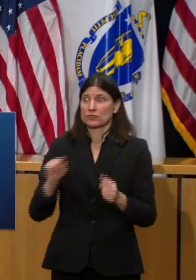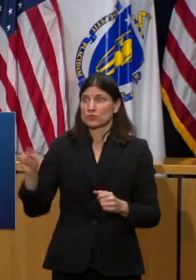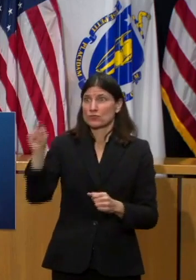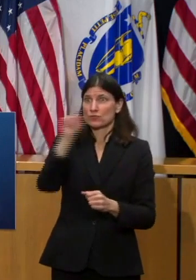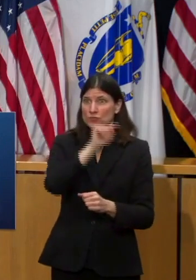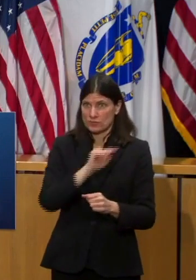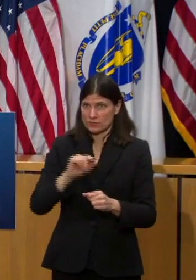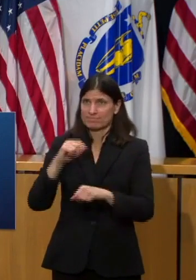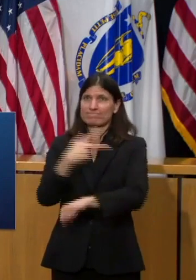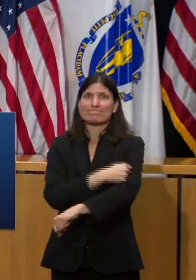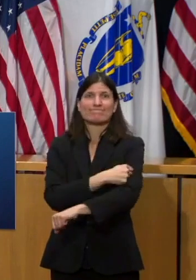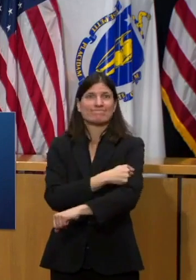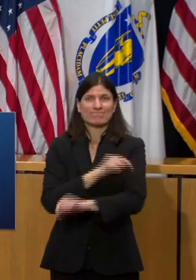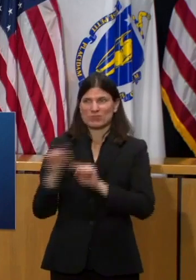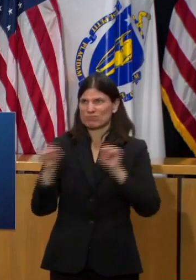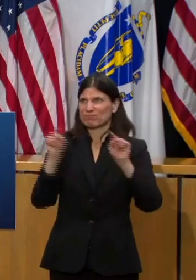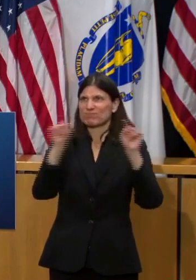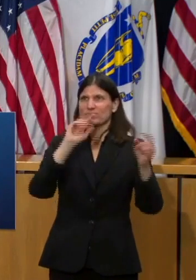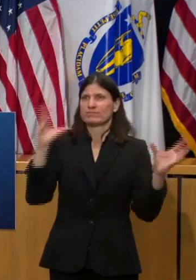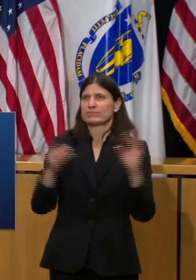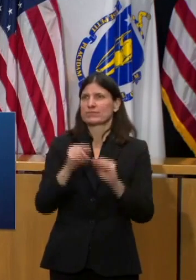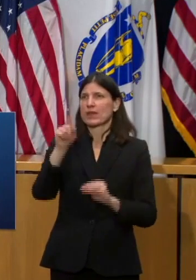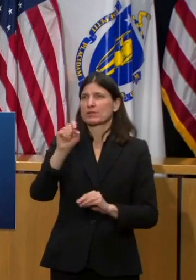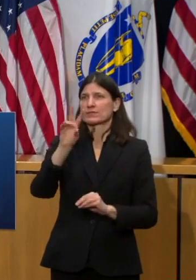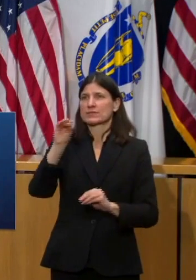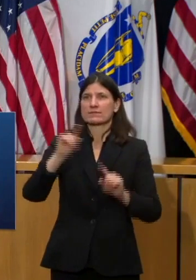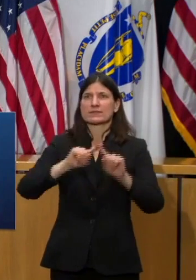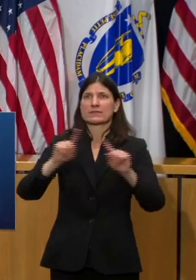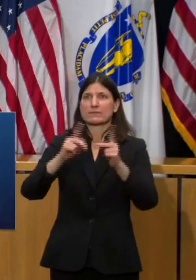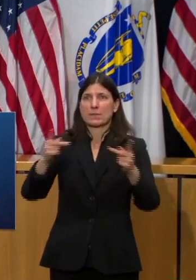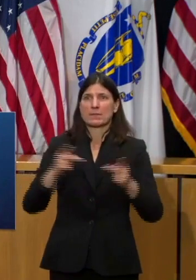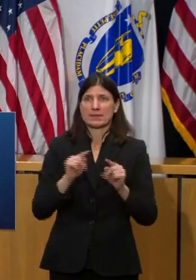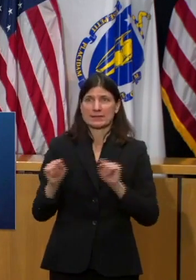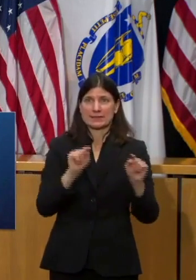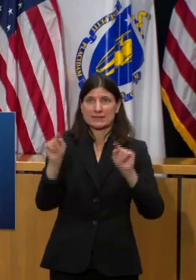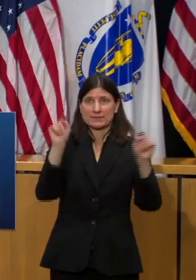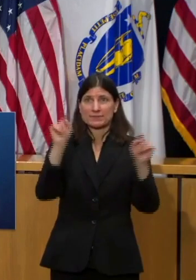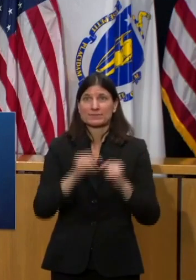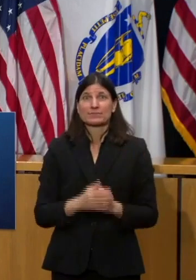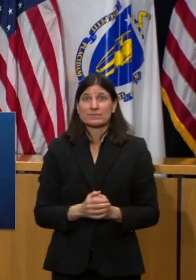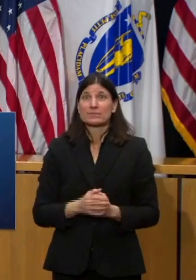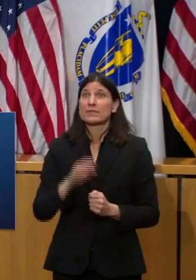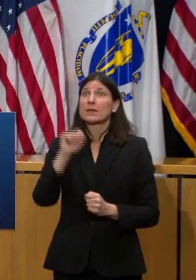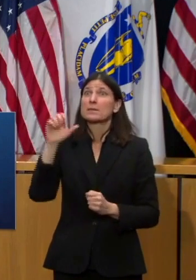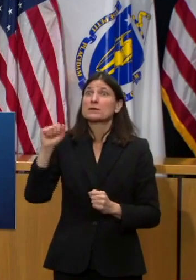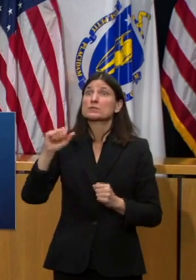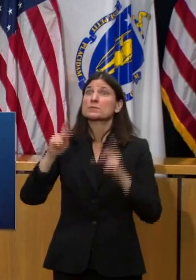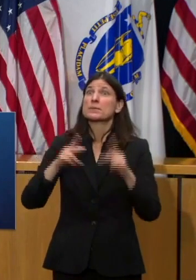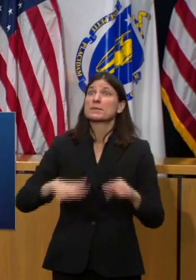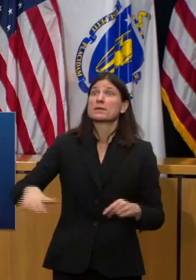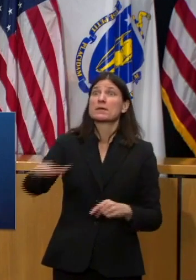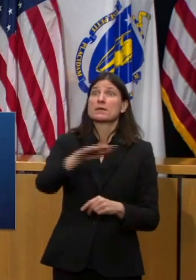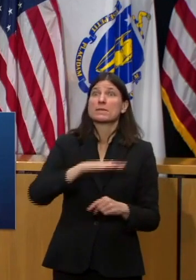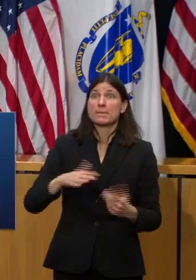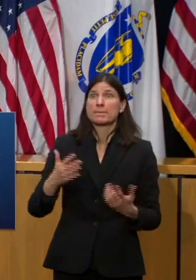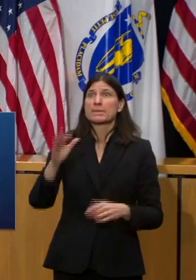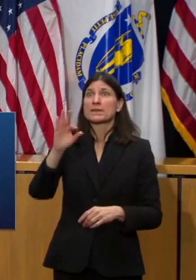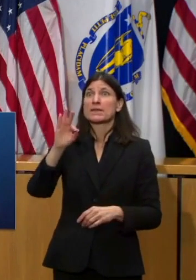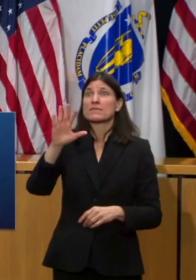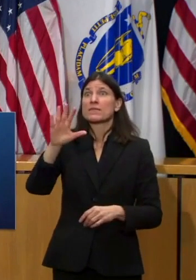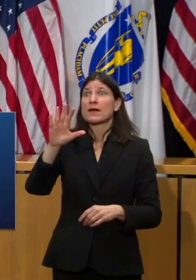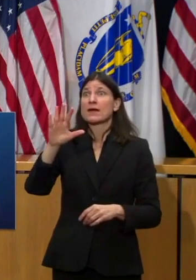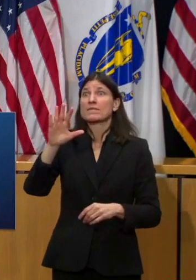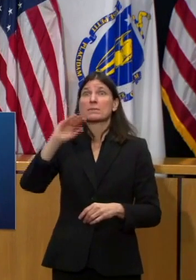95% of the Massachusetts population lives within a 45-minute drive of a mass vac site or within a 30-minute drive of a